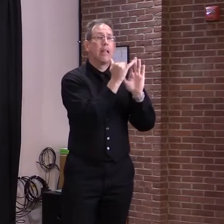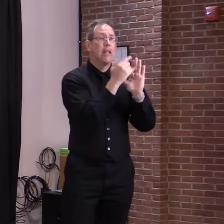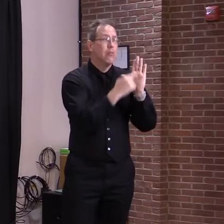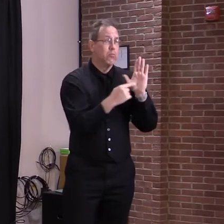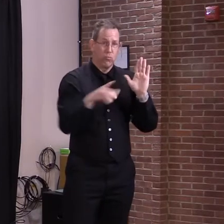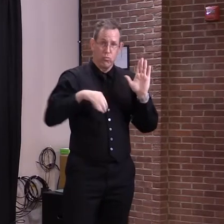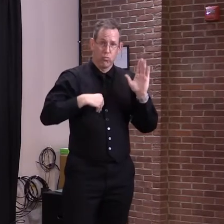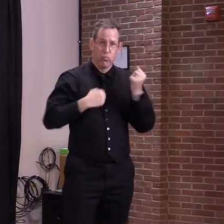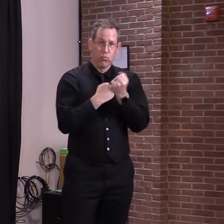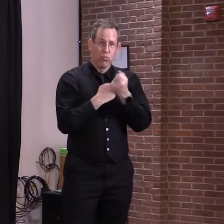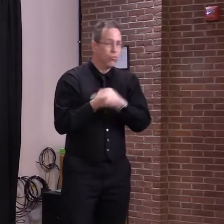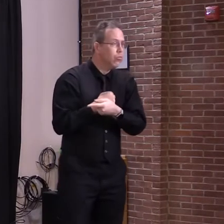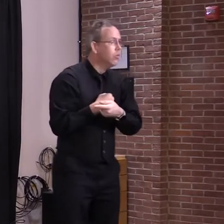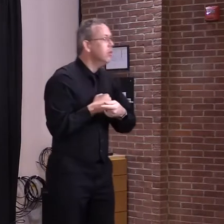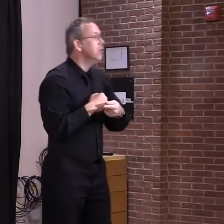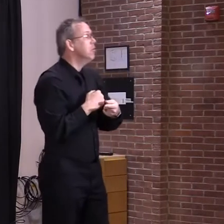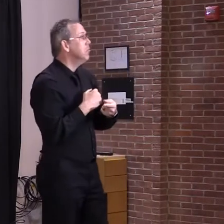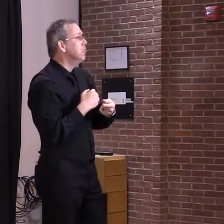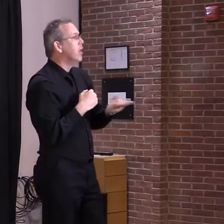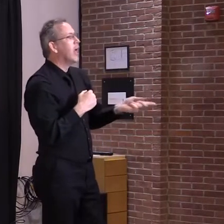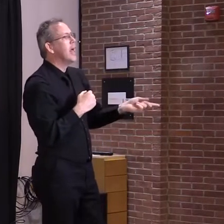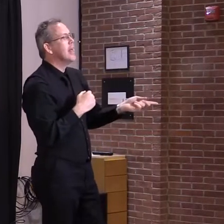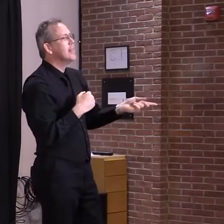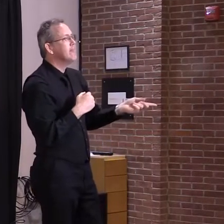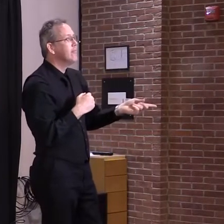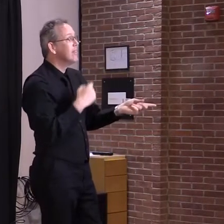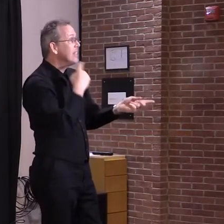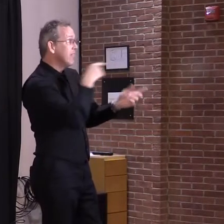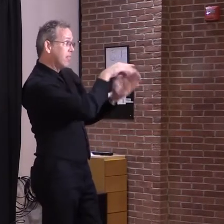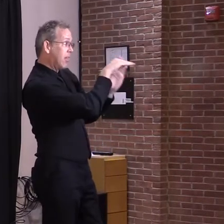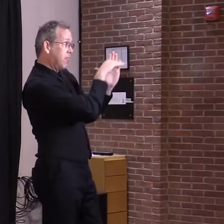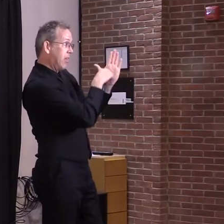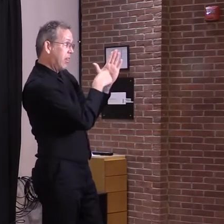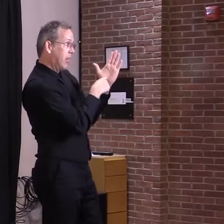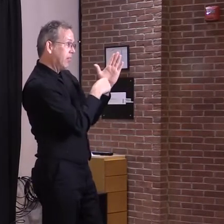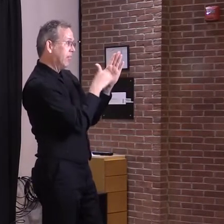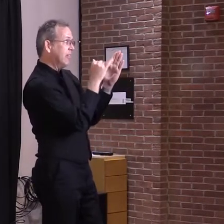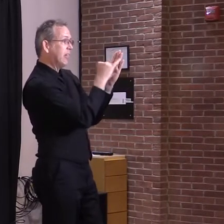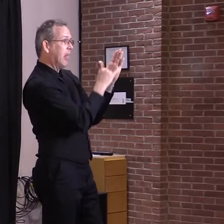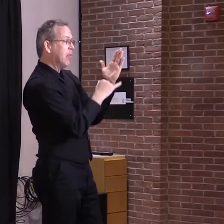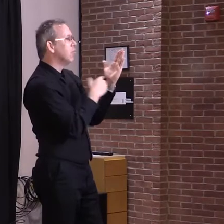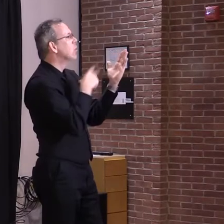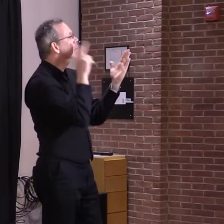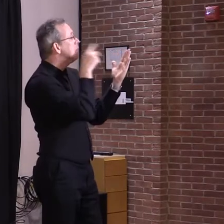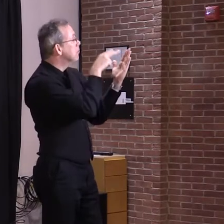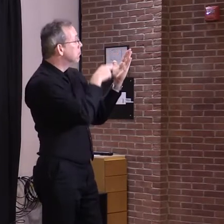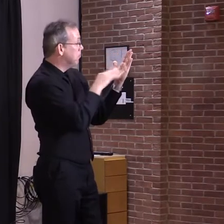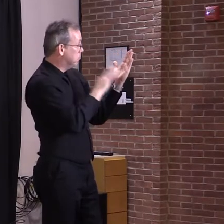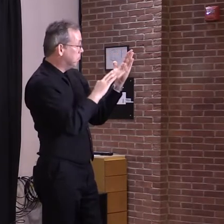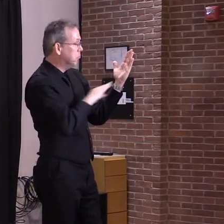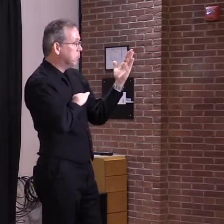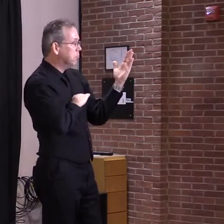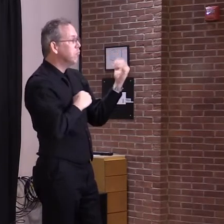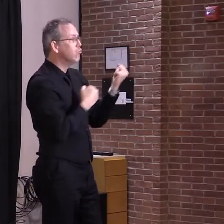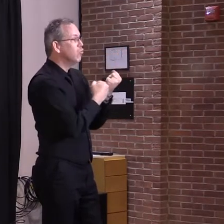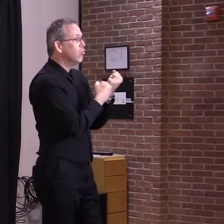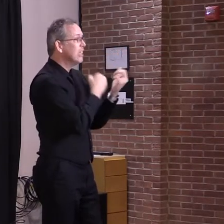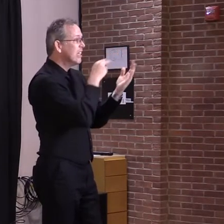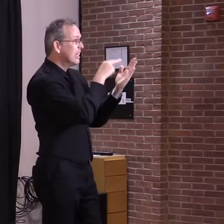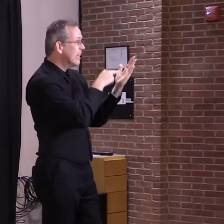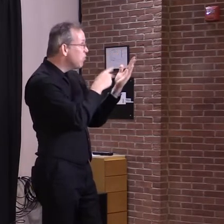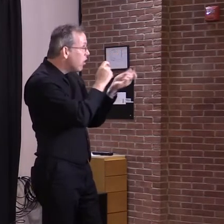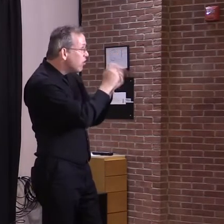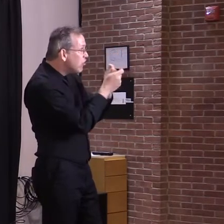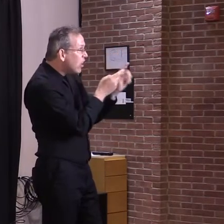you veto the budget? A lot of ifs there. Have a long ways to go. I'd like to give a path forward. If